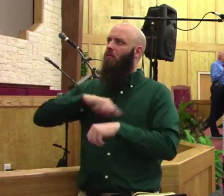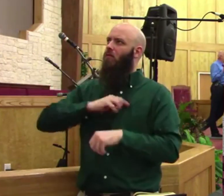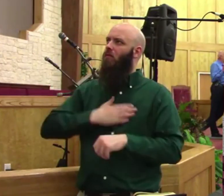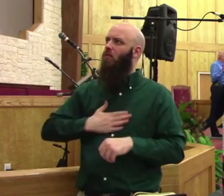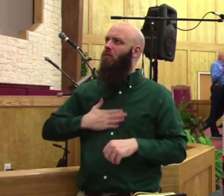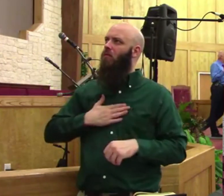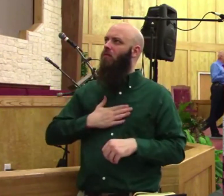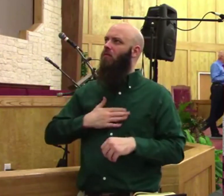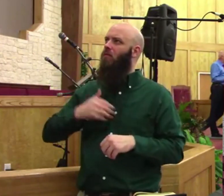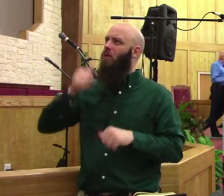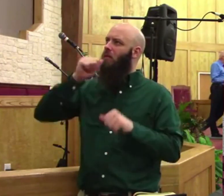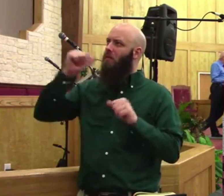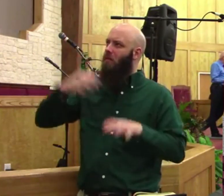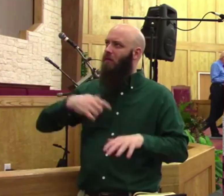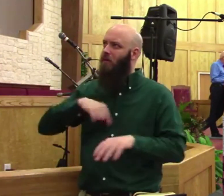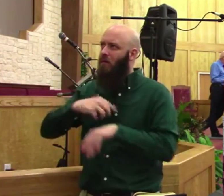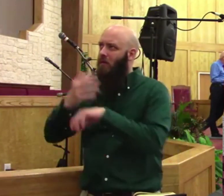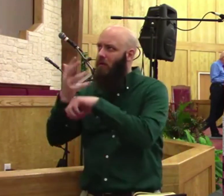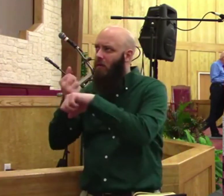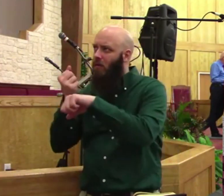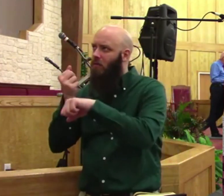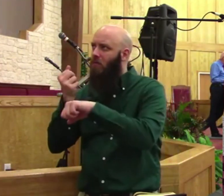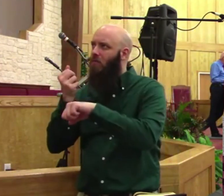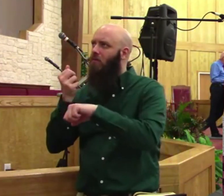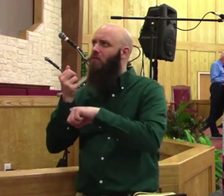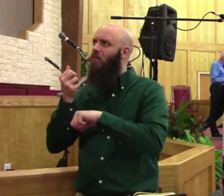Bless us, we plead.